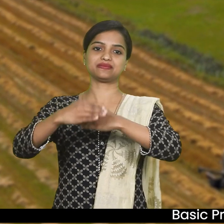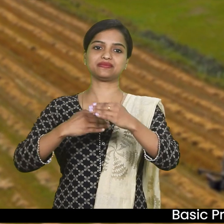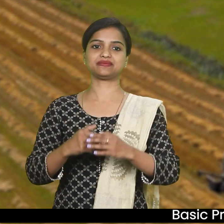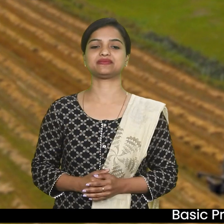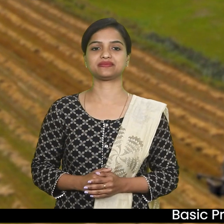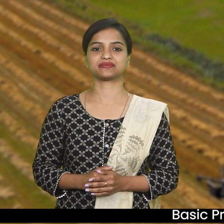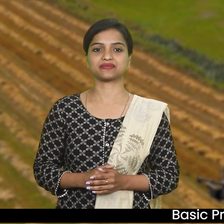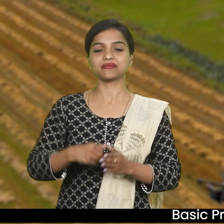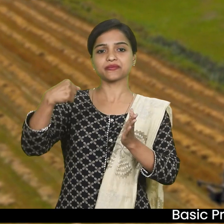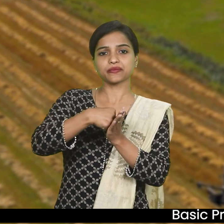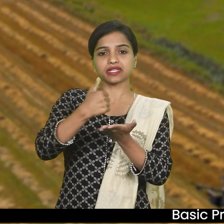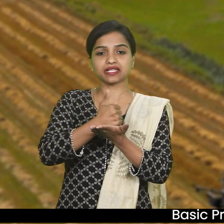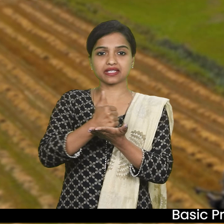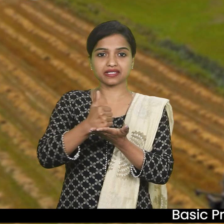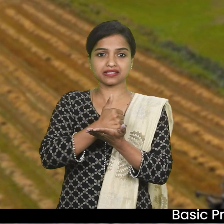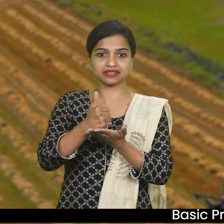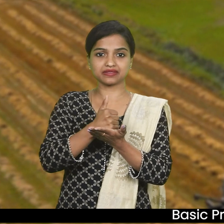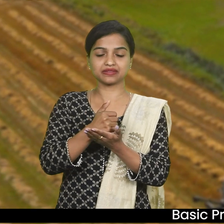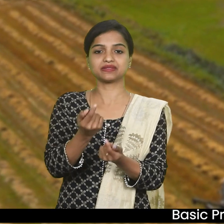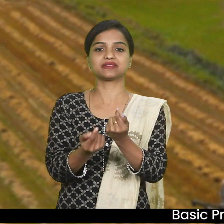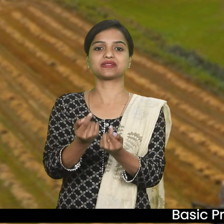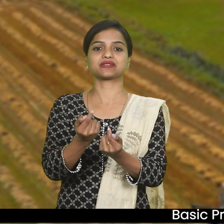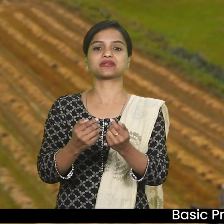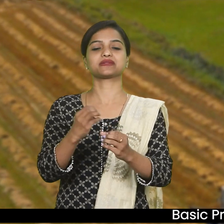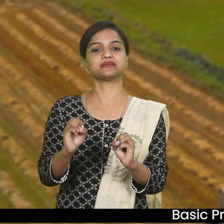Basic practices of crop production.